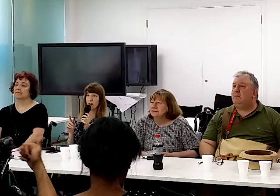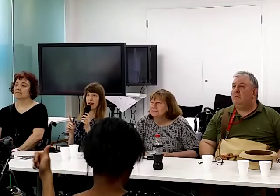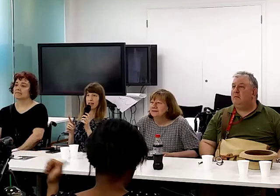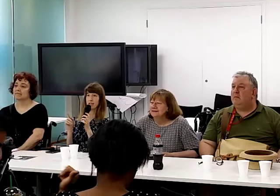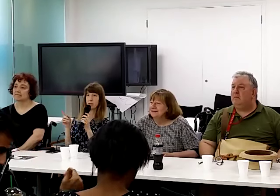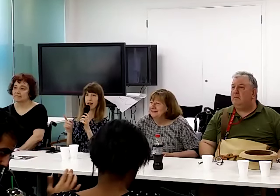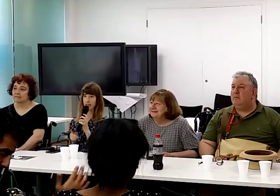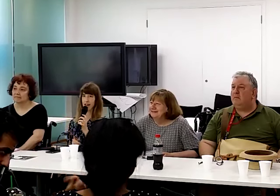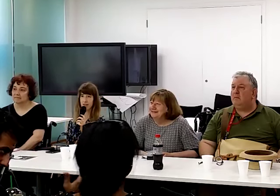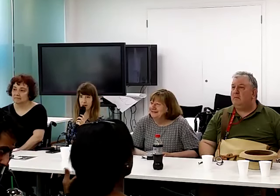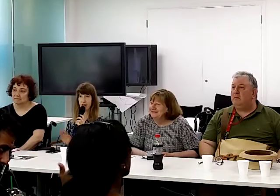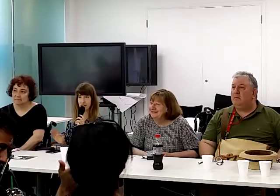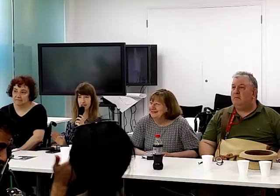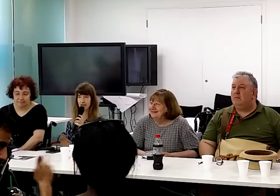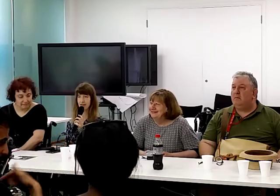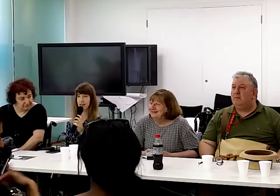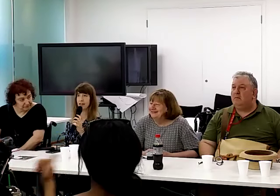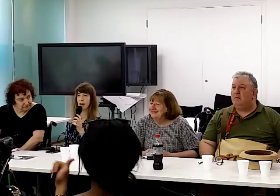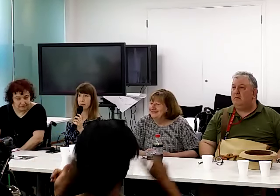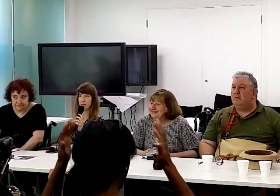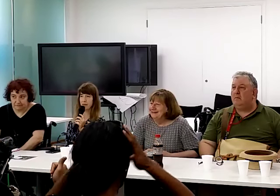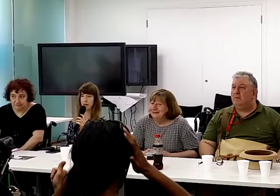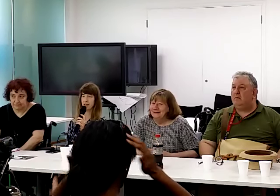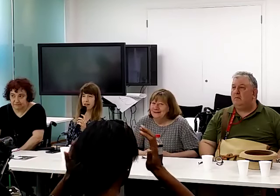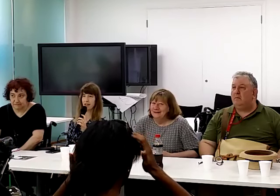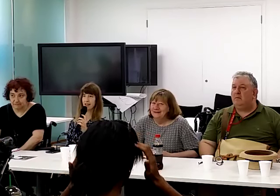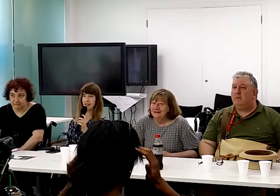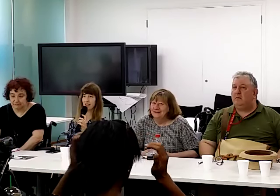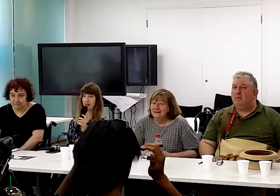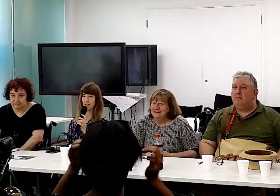Okay, so we've got one hand at the back there, so that's...